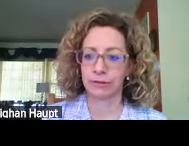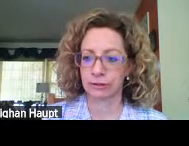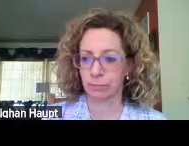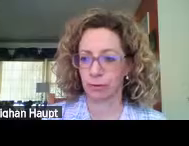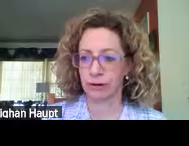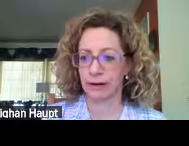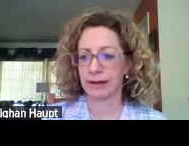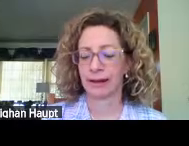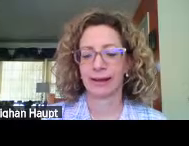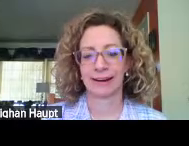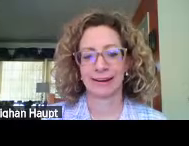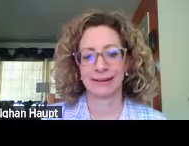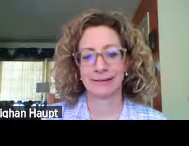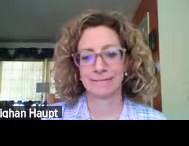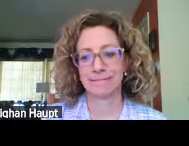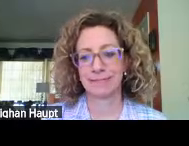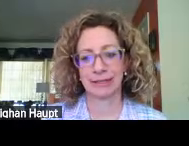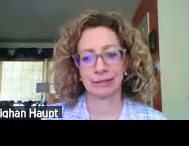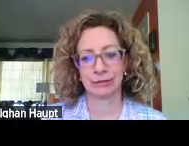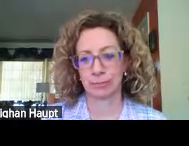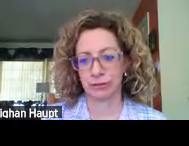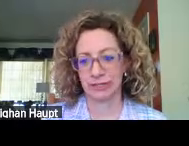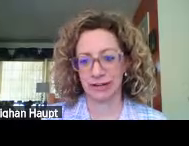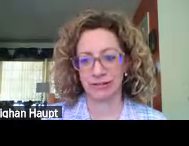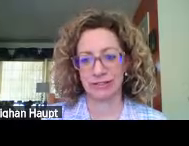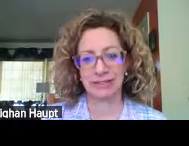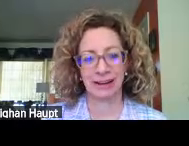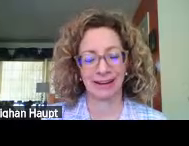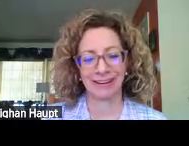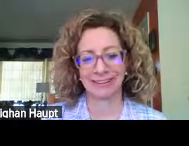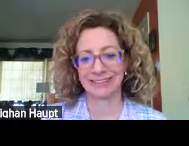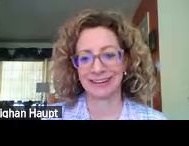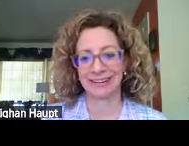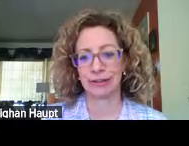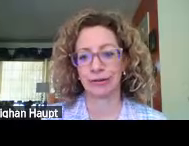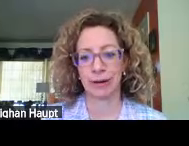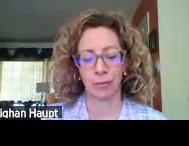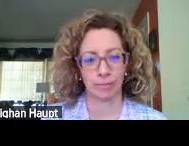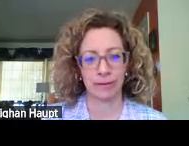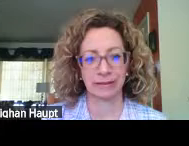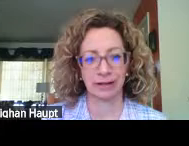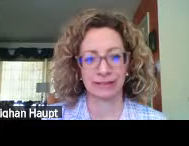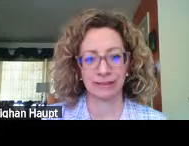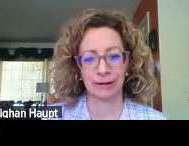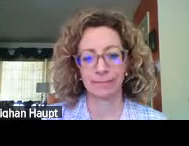all of the support, and to the presenters and the